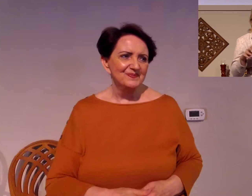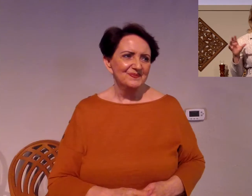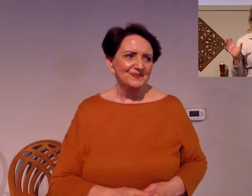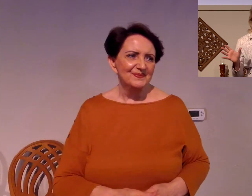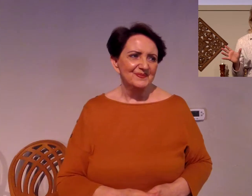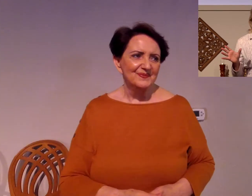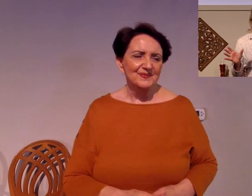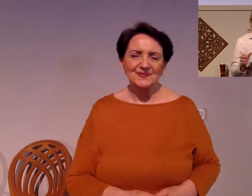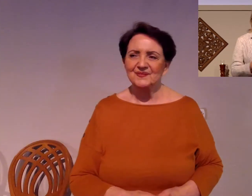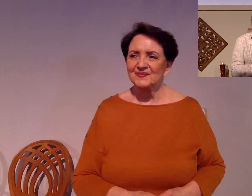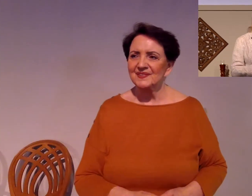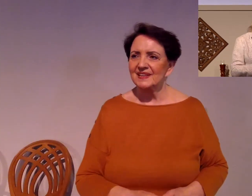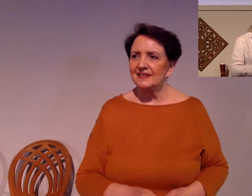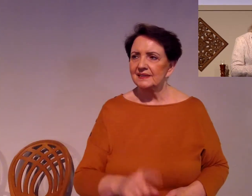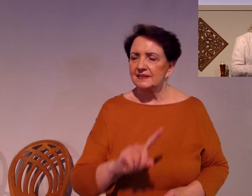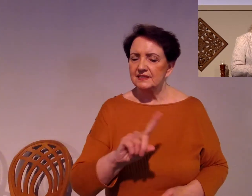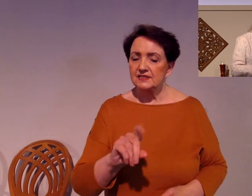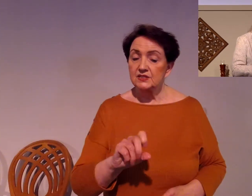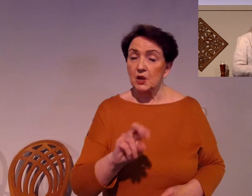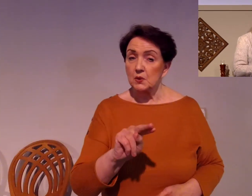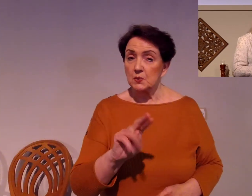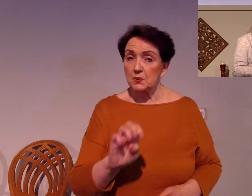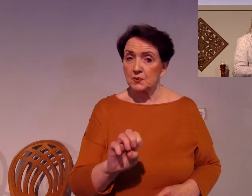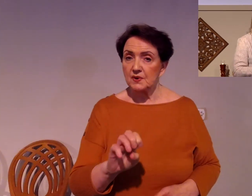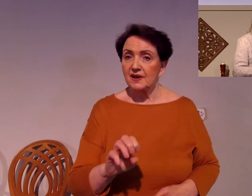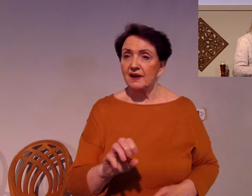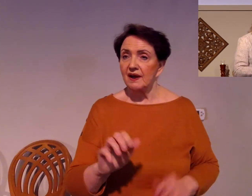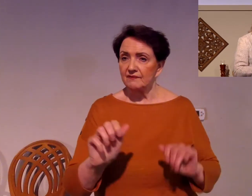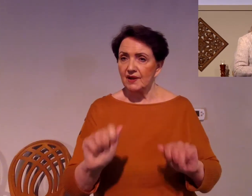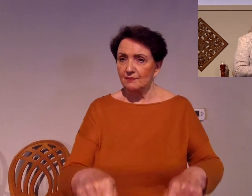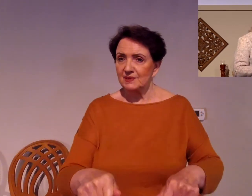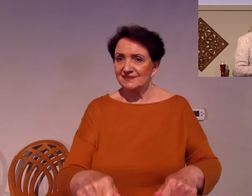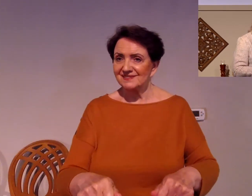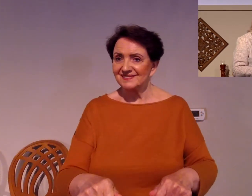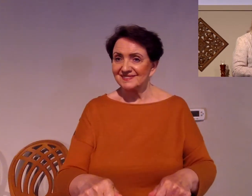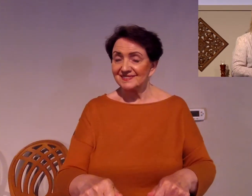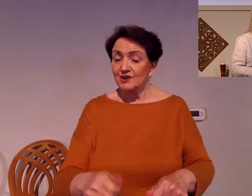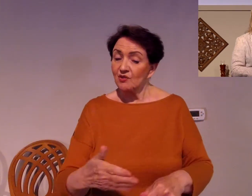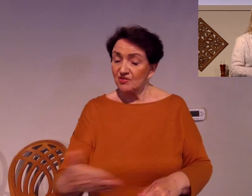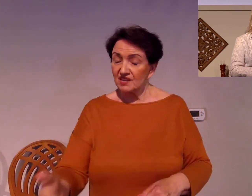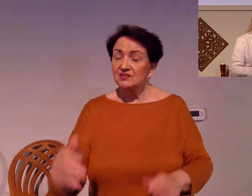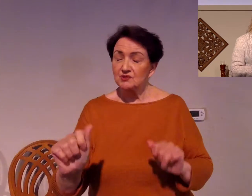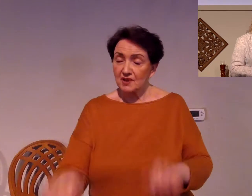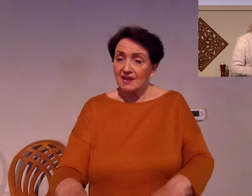All right, so the zone of competence are things that you're competent at,